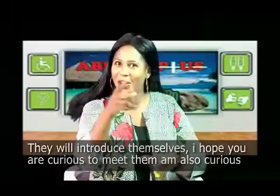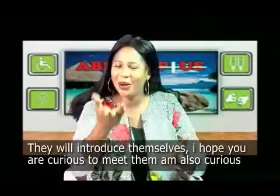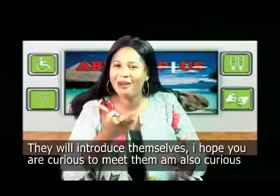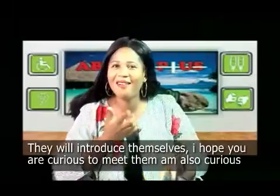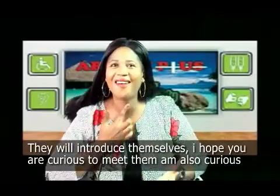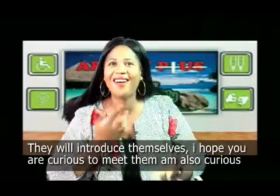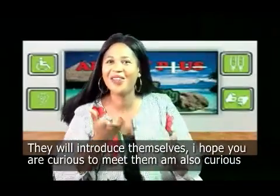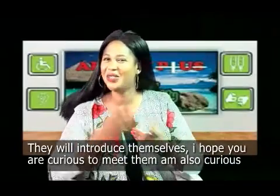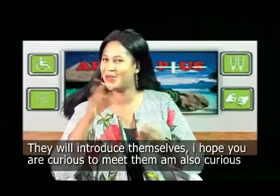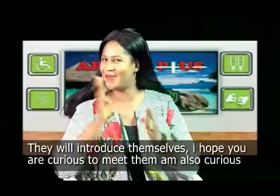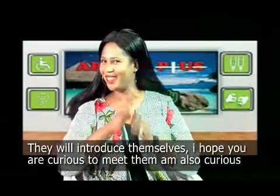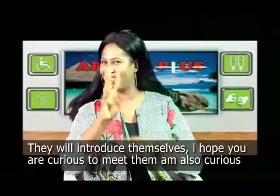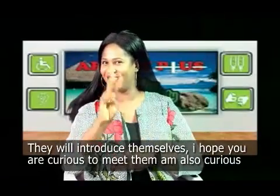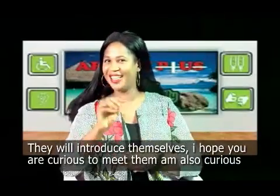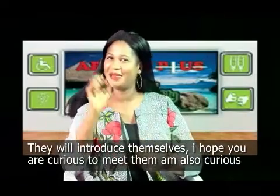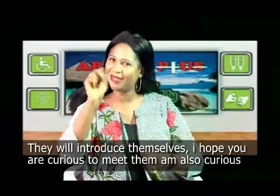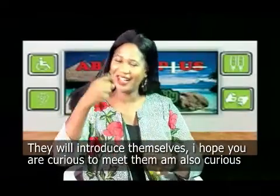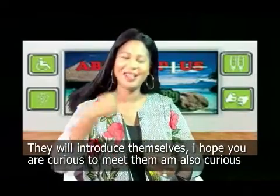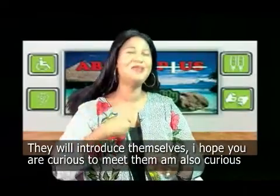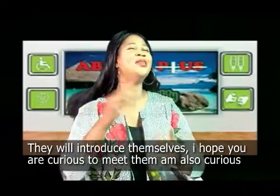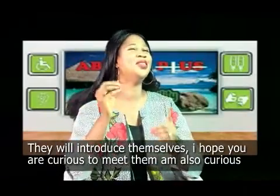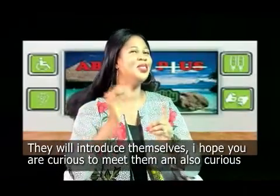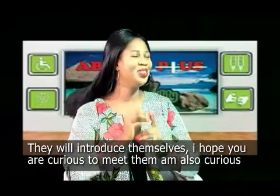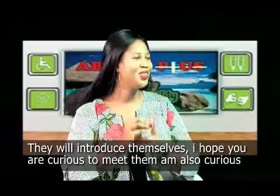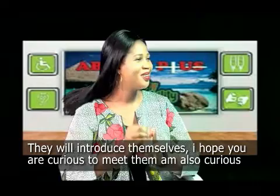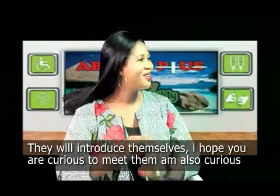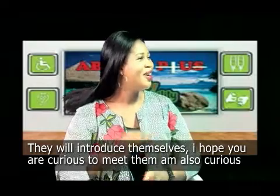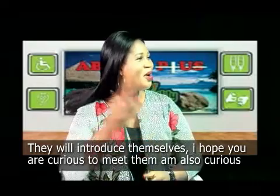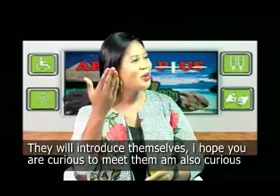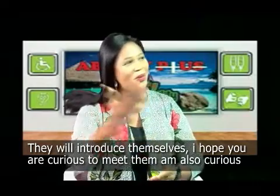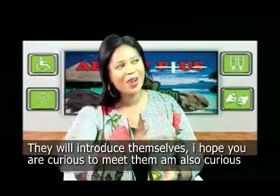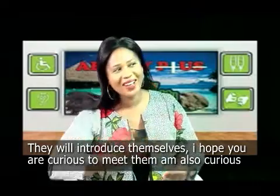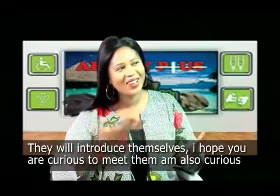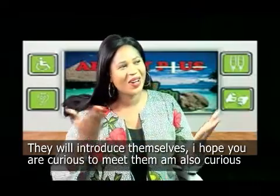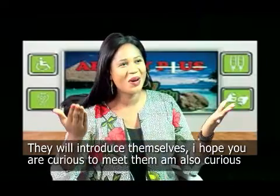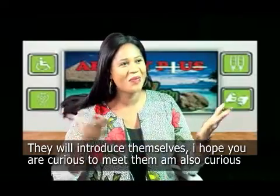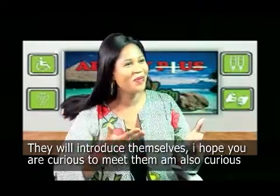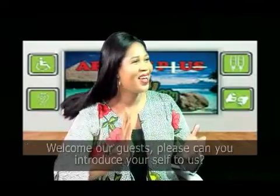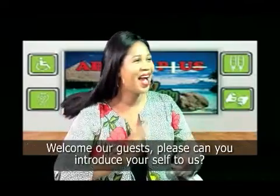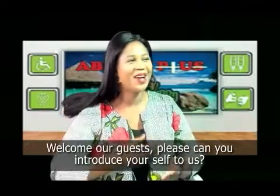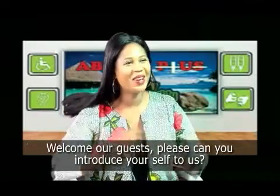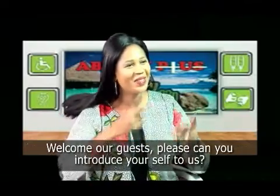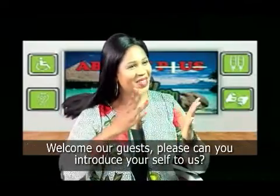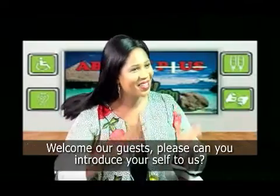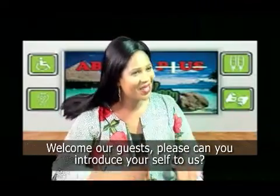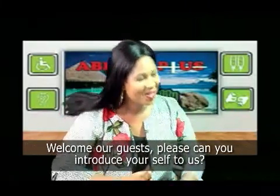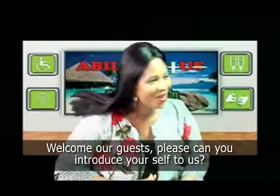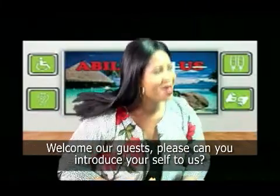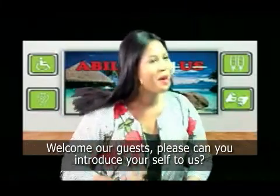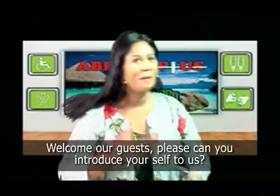will introduce themselves. I hope you are curious to meet them. I'm also curious to meet them. Welcome here, our